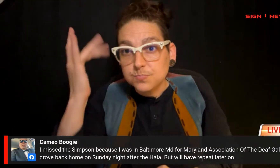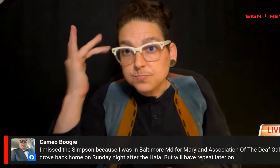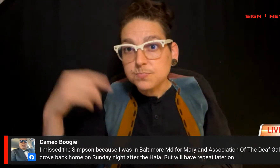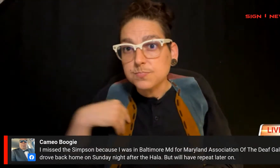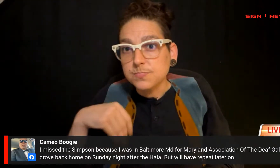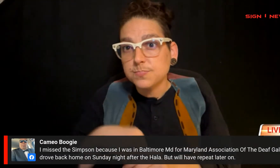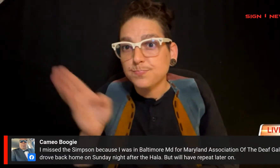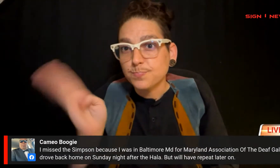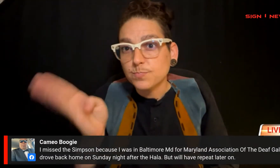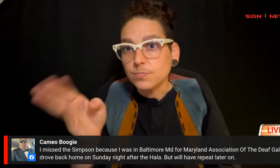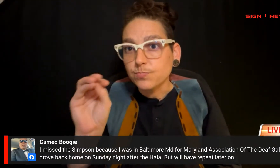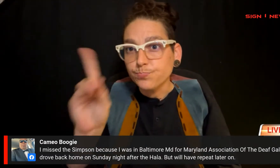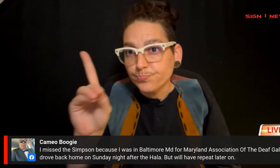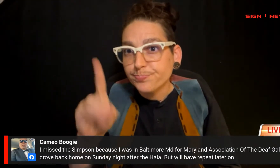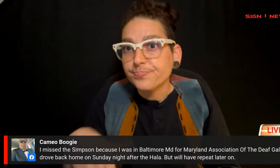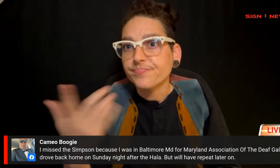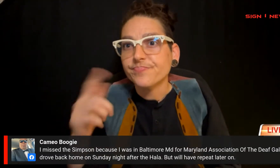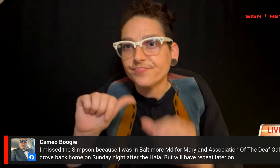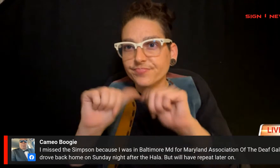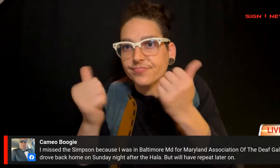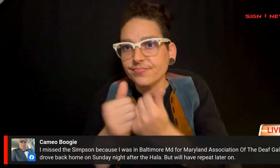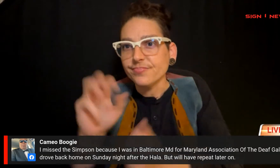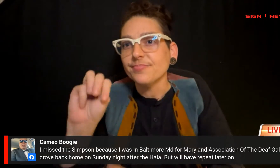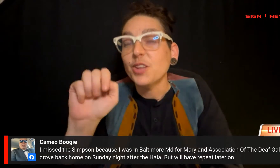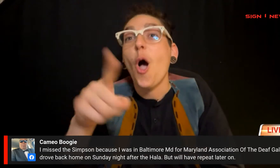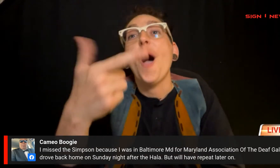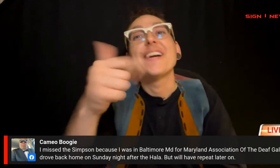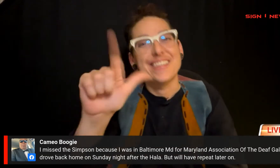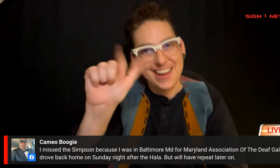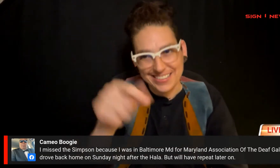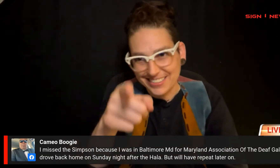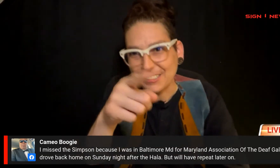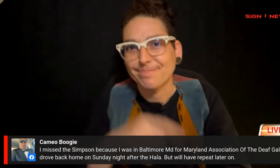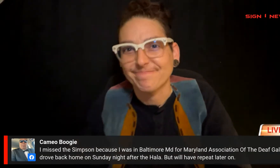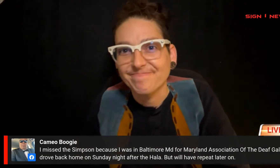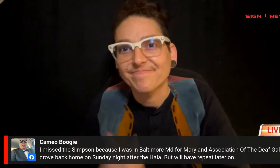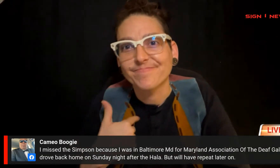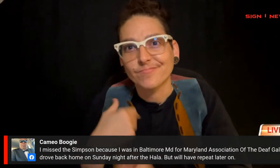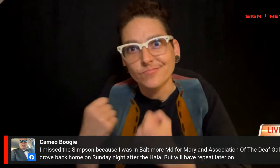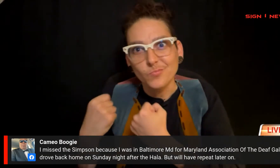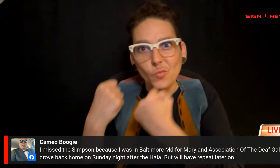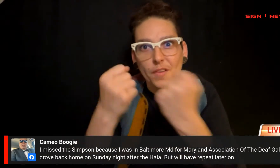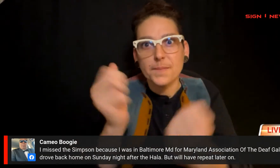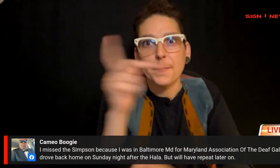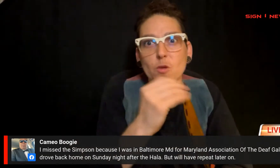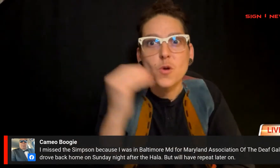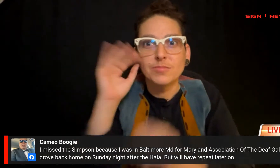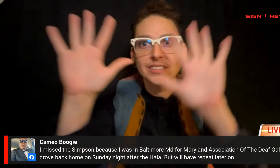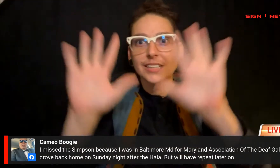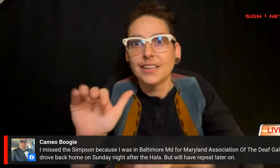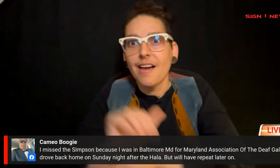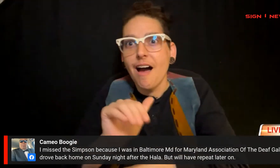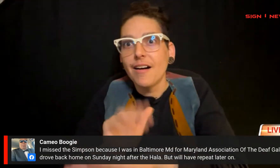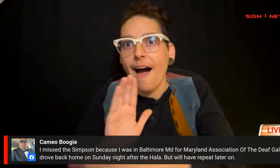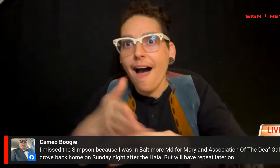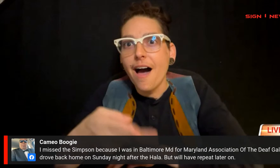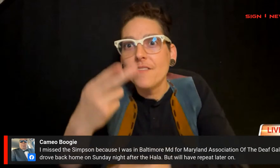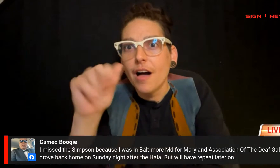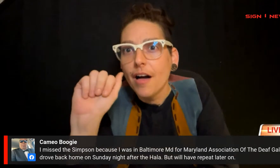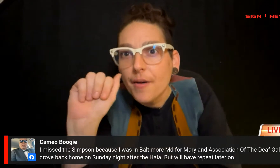I miss The Simpsons because I was in Baltimore, Maryland for the Maryland Association of the Deaf Gala. I drove back home on Sunday night after